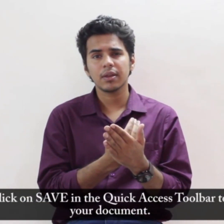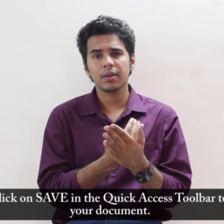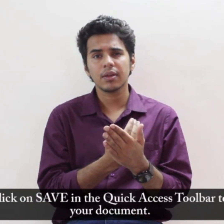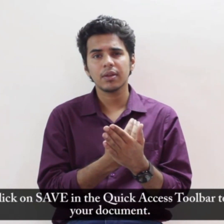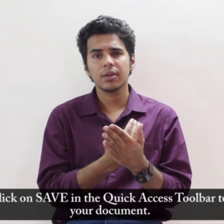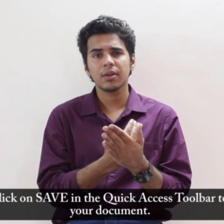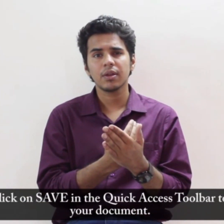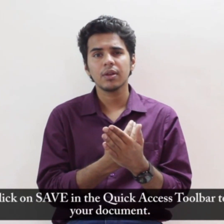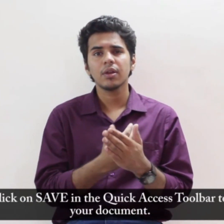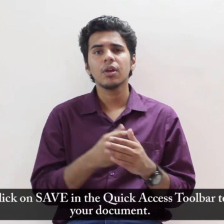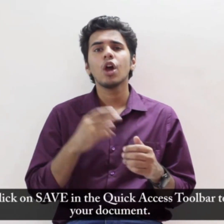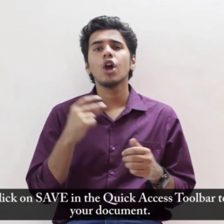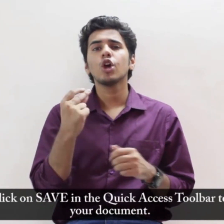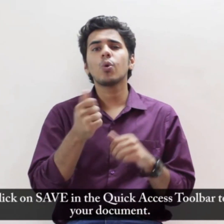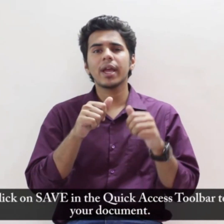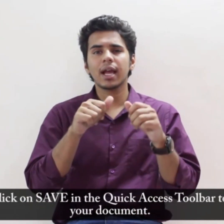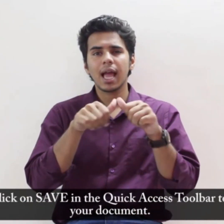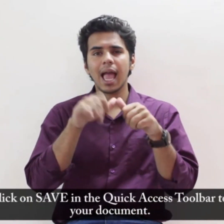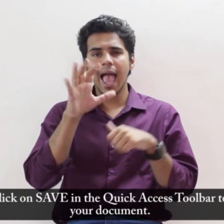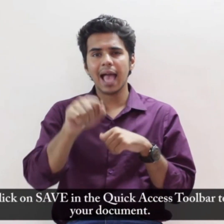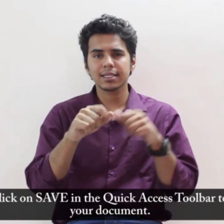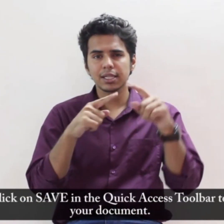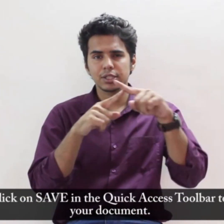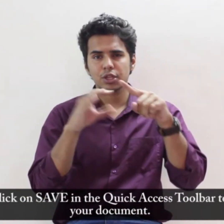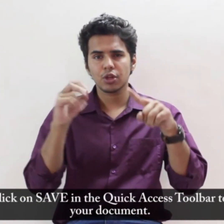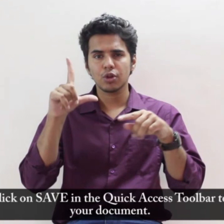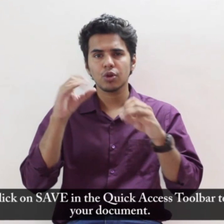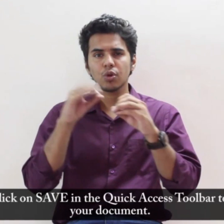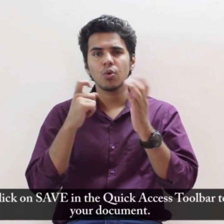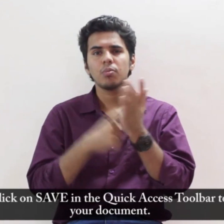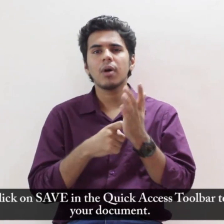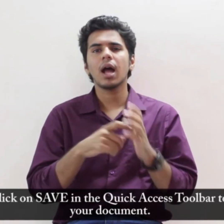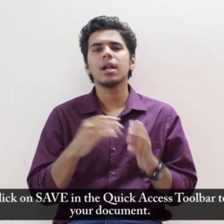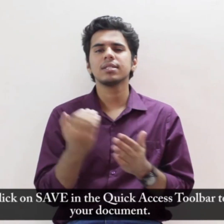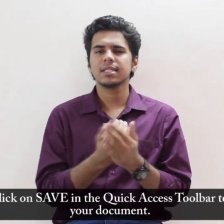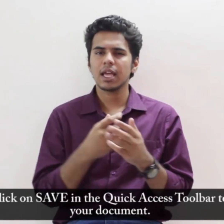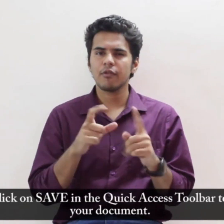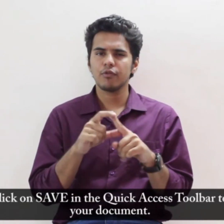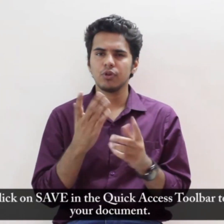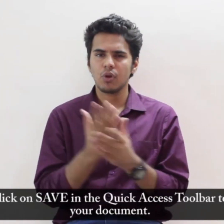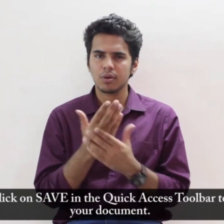toolbar to save your document.